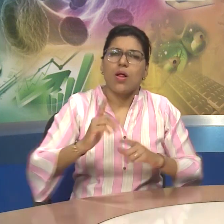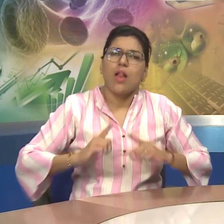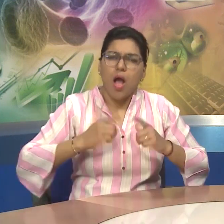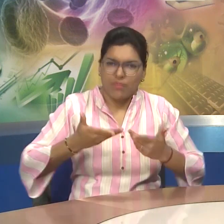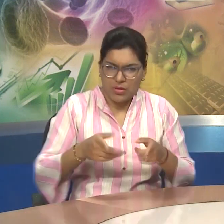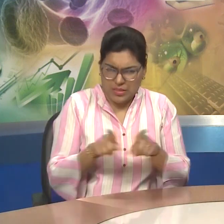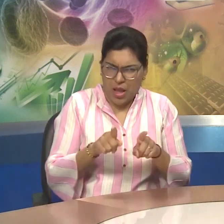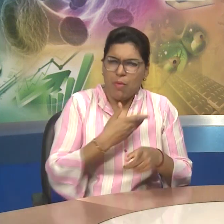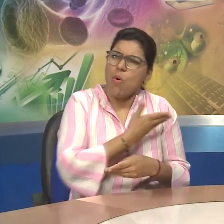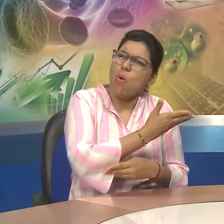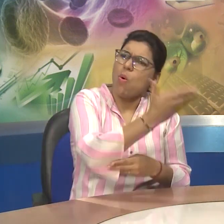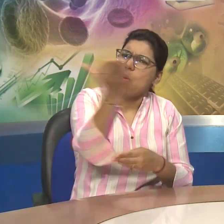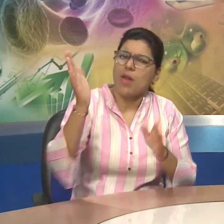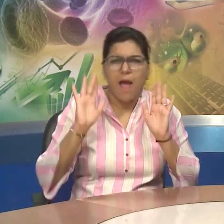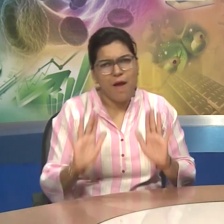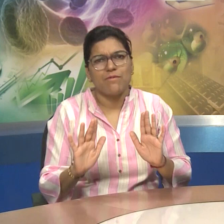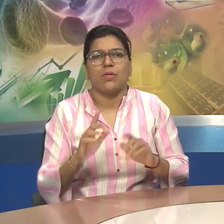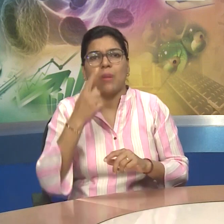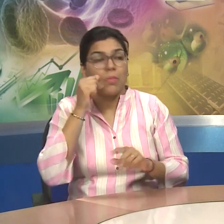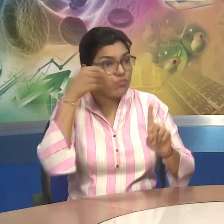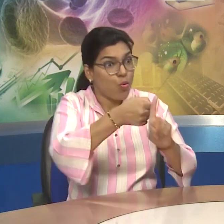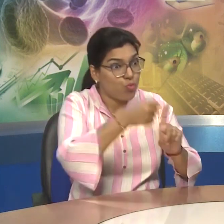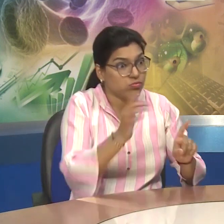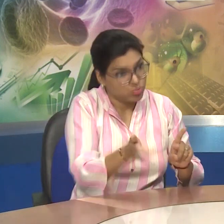Expectations Of Their